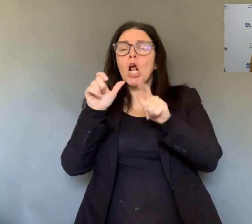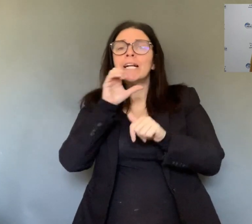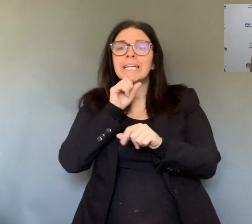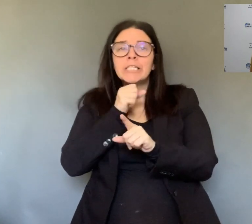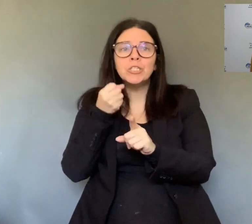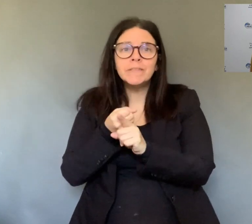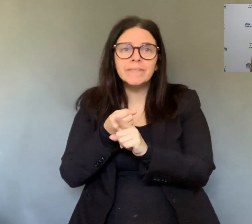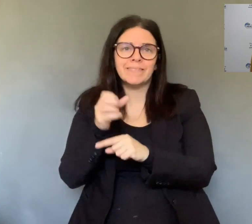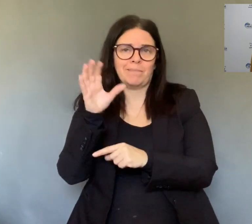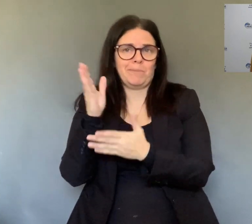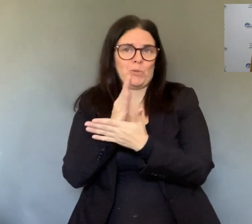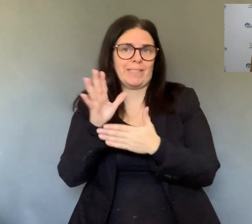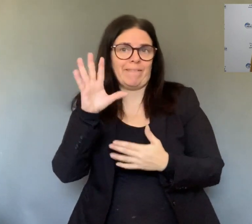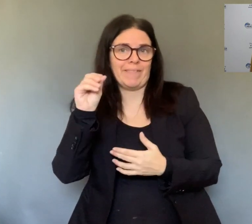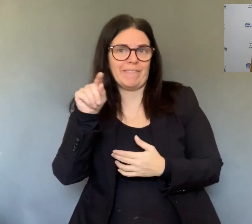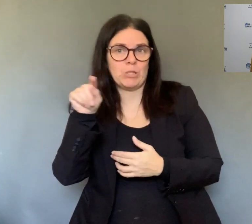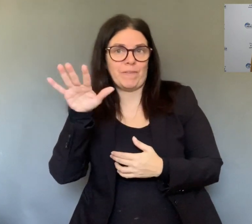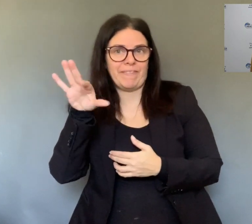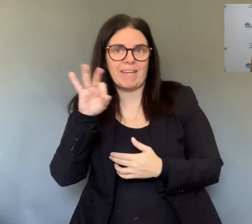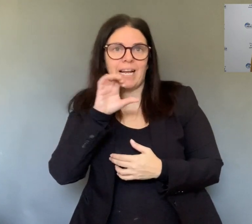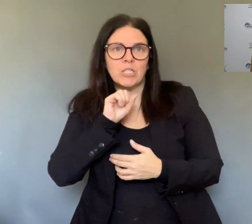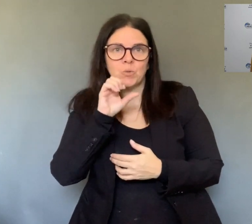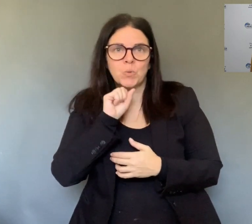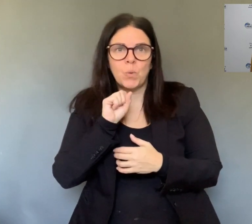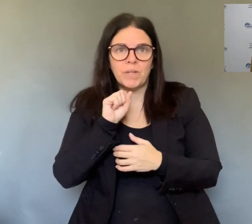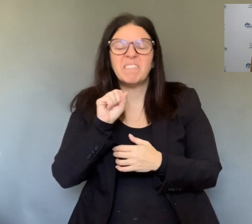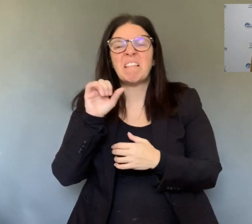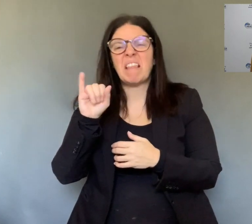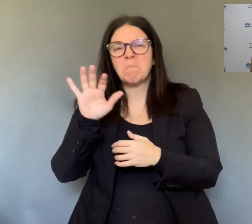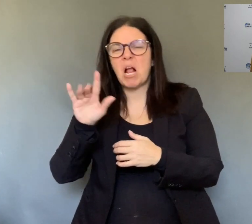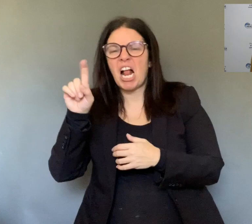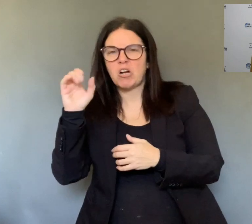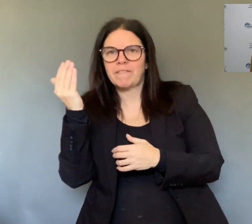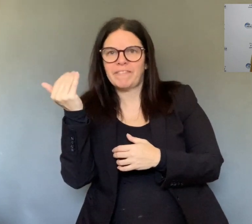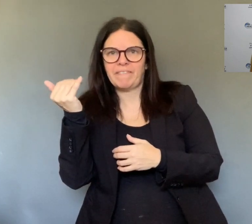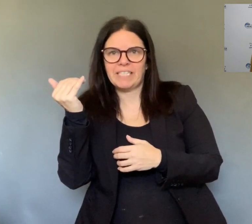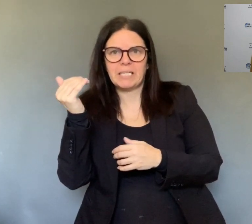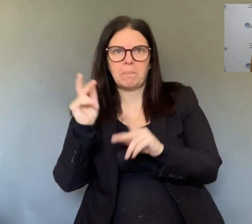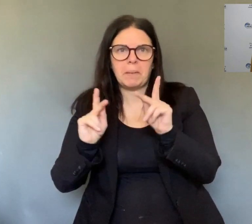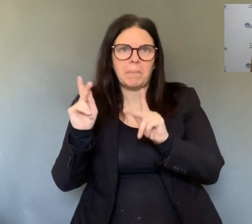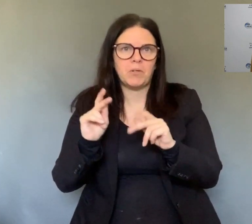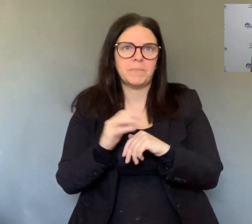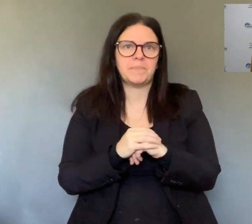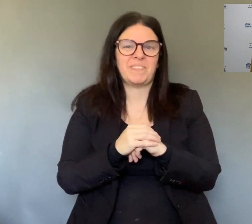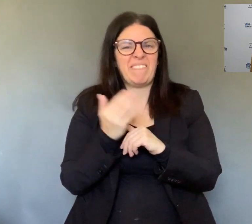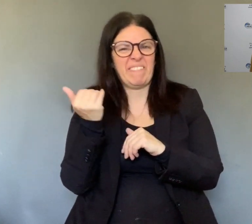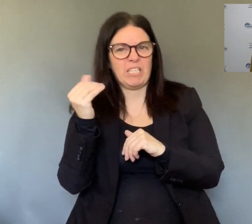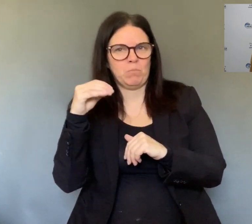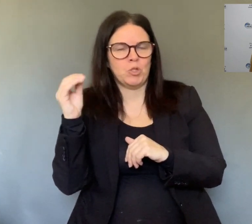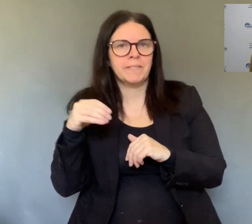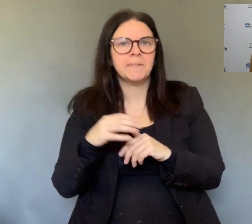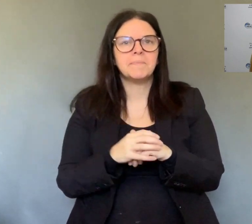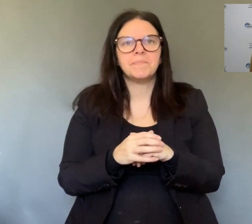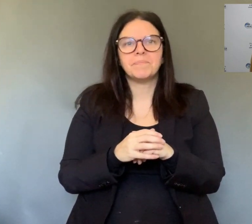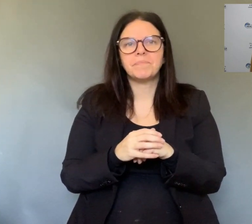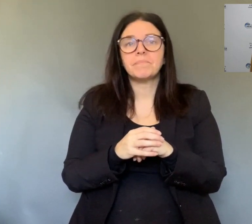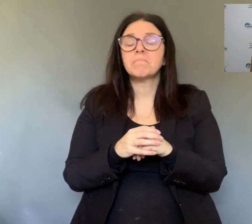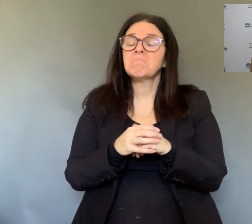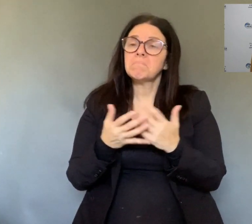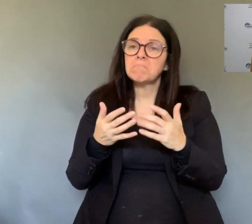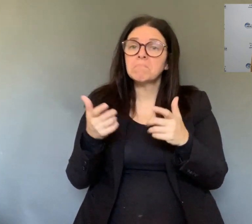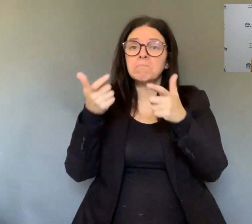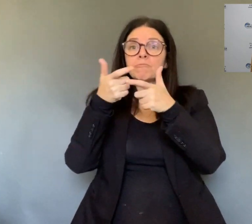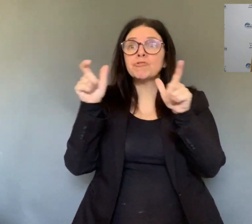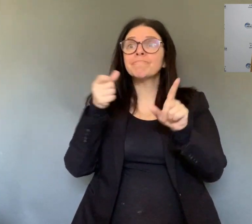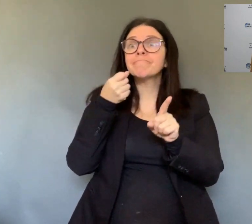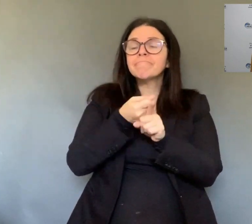Telehealth Ontario, or call your primary care provider for a phone or virtual assessment. To access a local healthcare